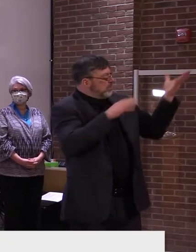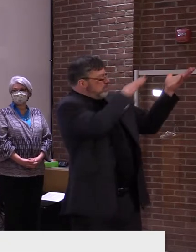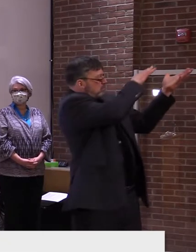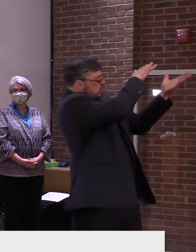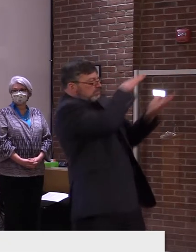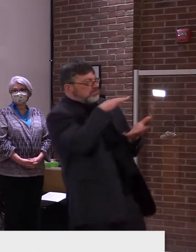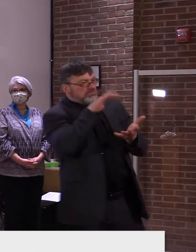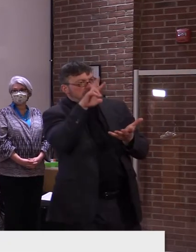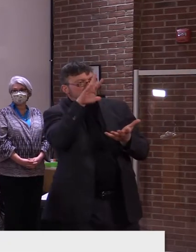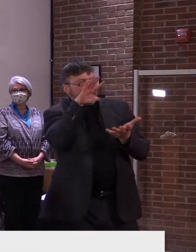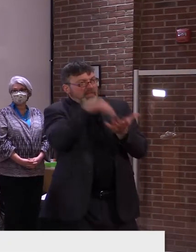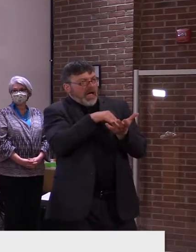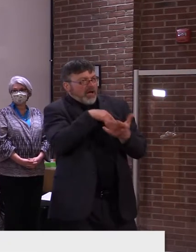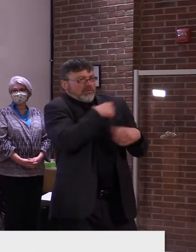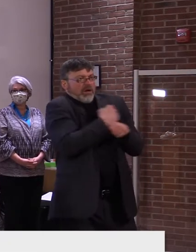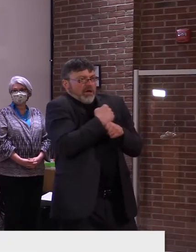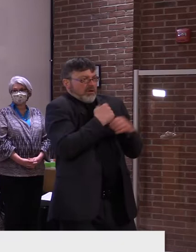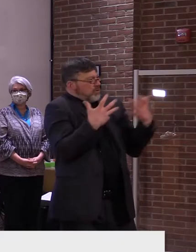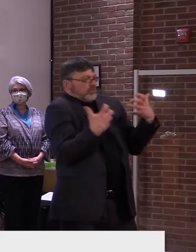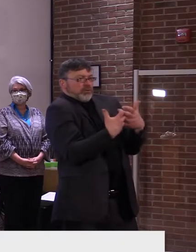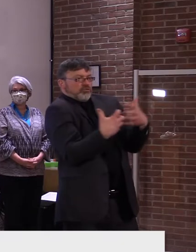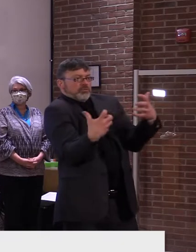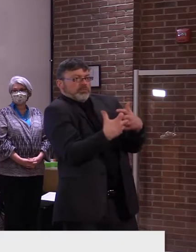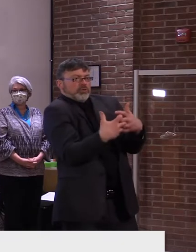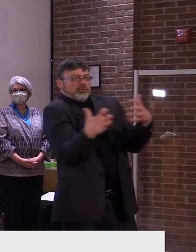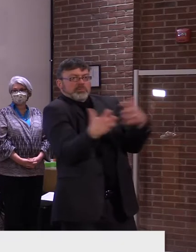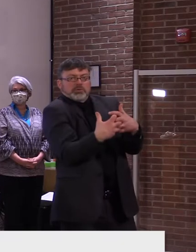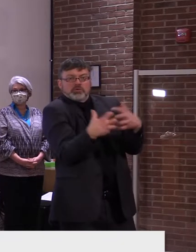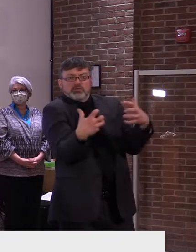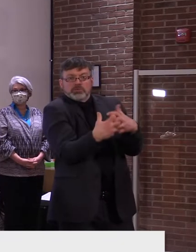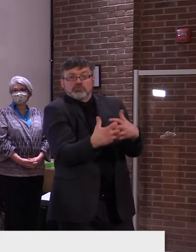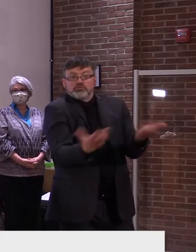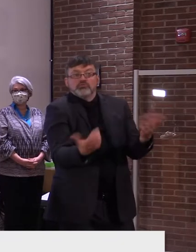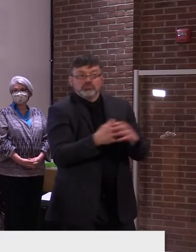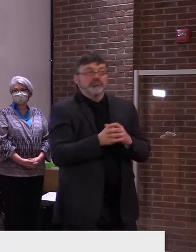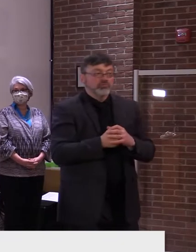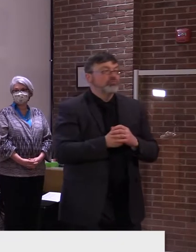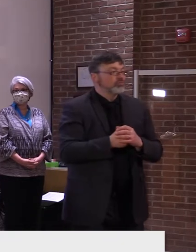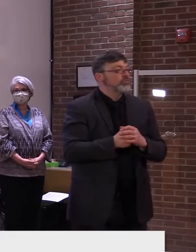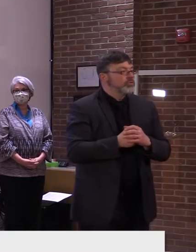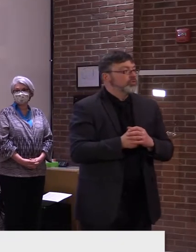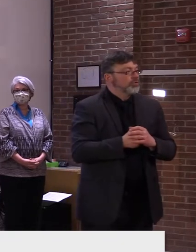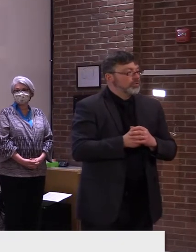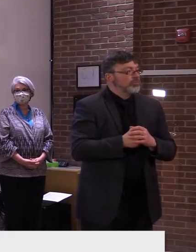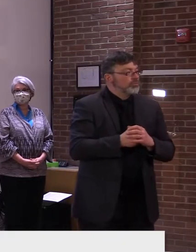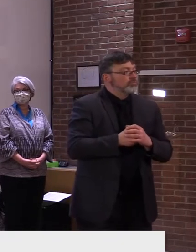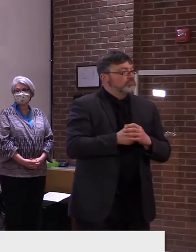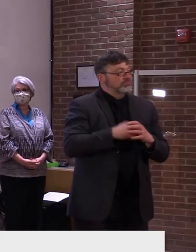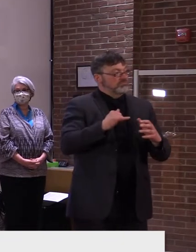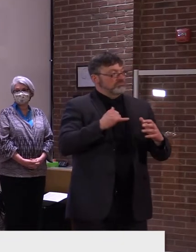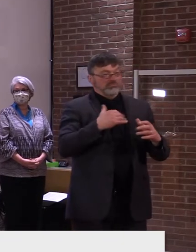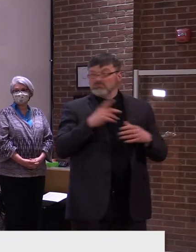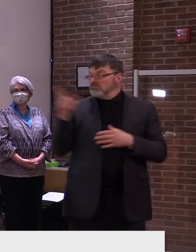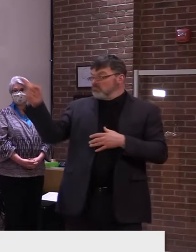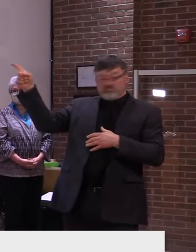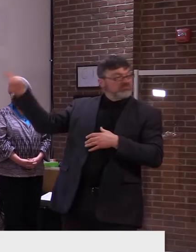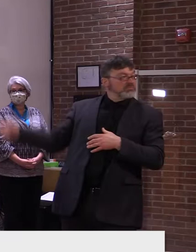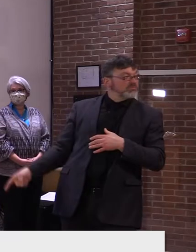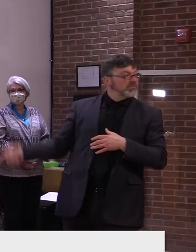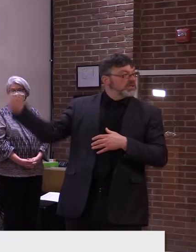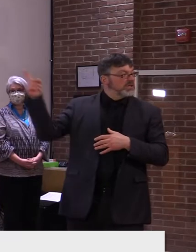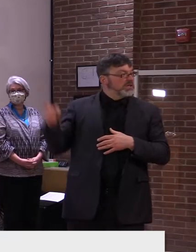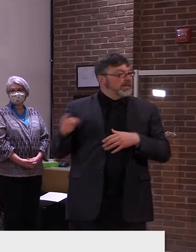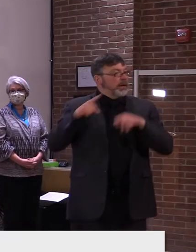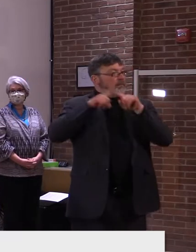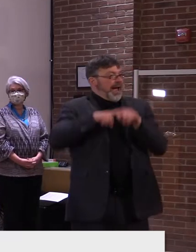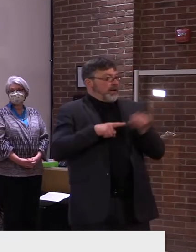week. And that is what the schedule sort of calls for. So we have the infrastructure in place. We've been building it for